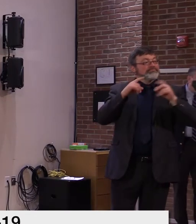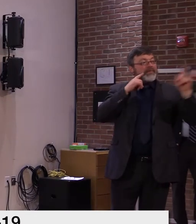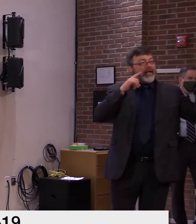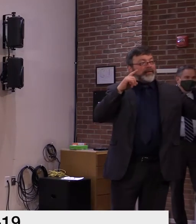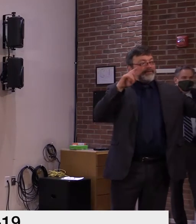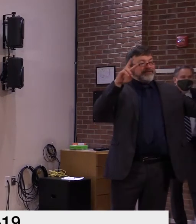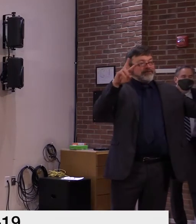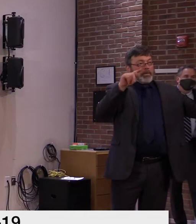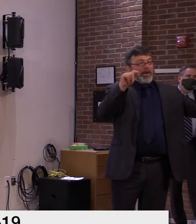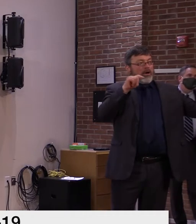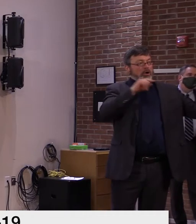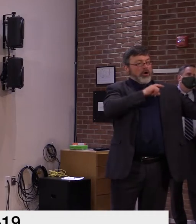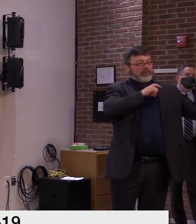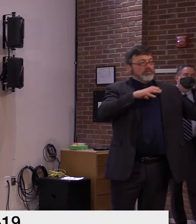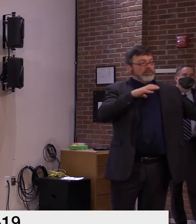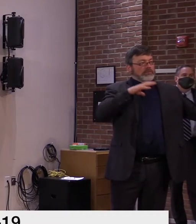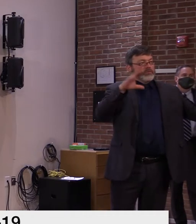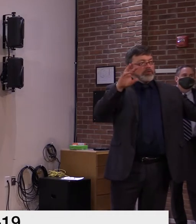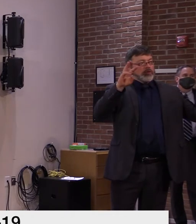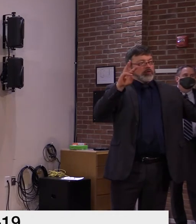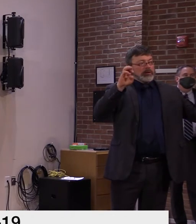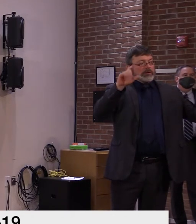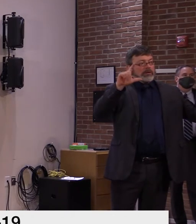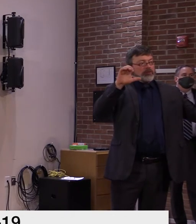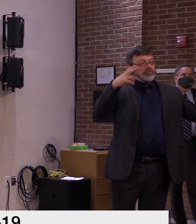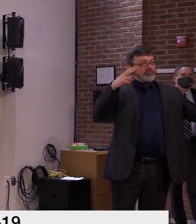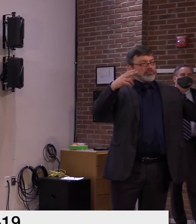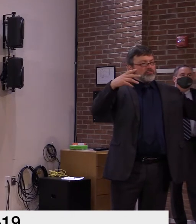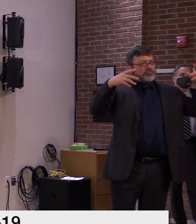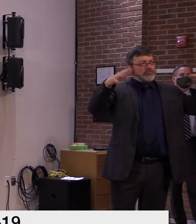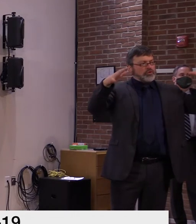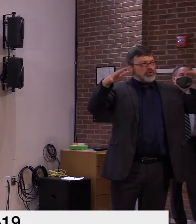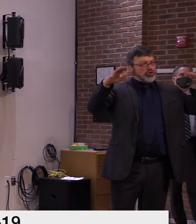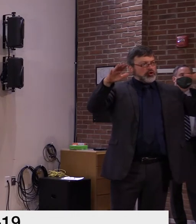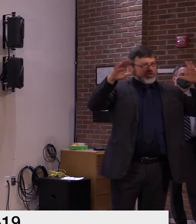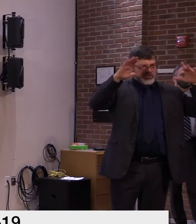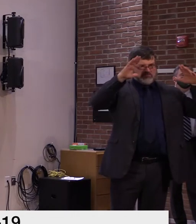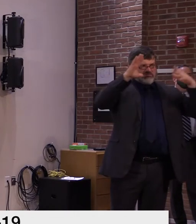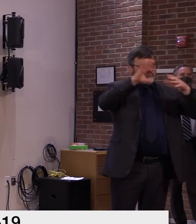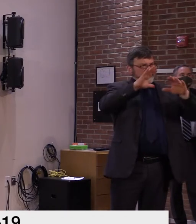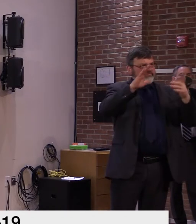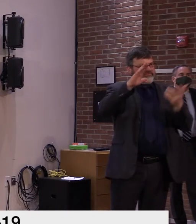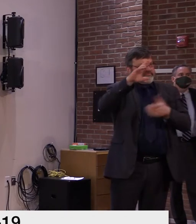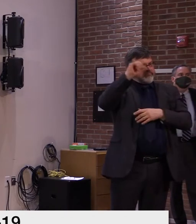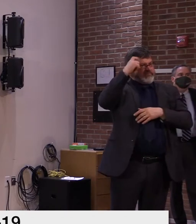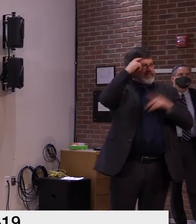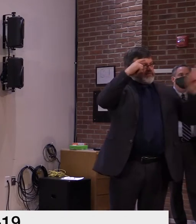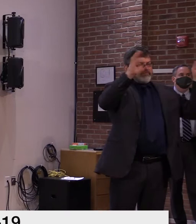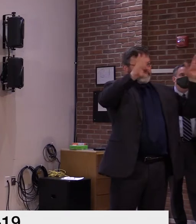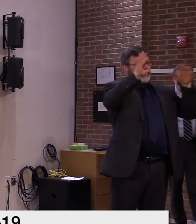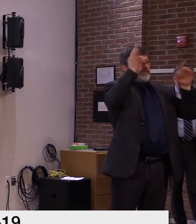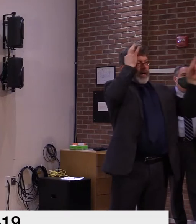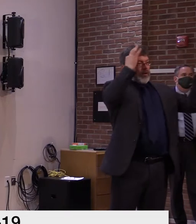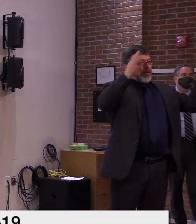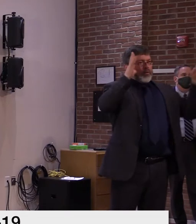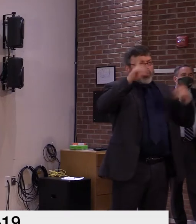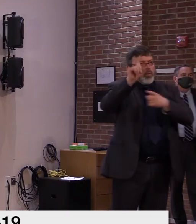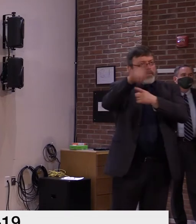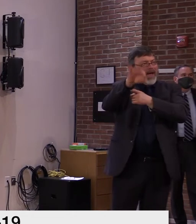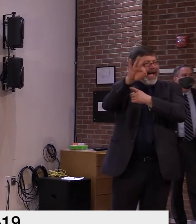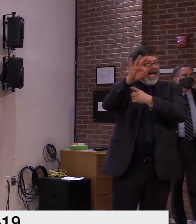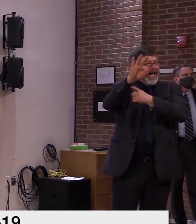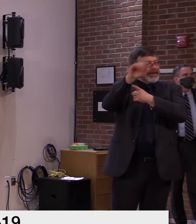new $1.9 trillion stimulus package, Vermont could see upwards of $900 million,